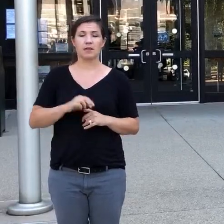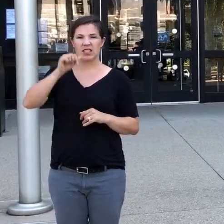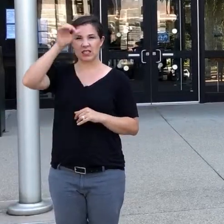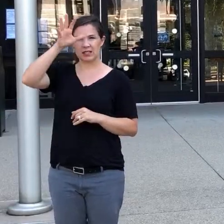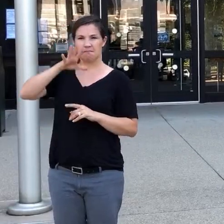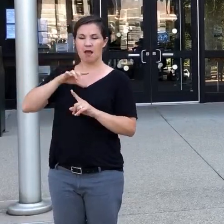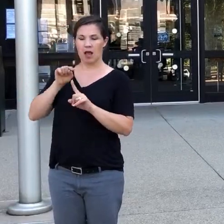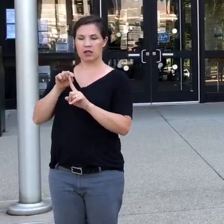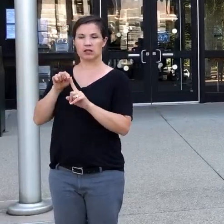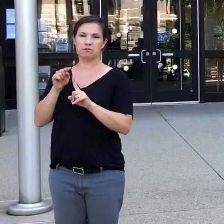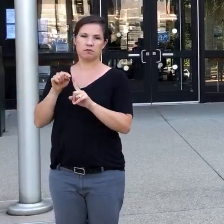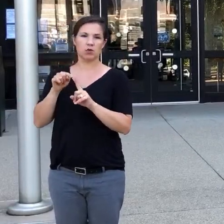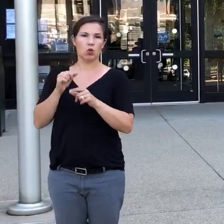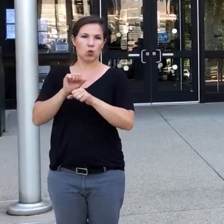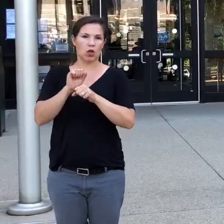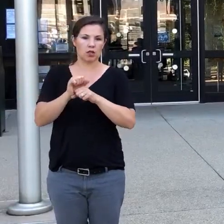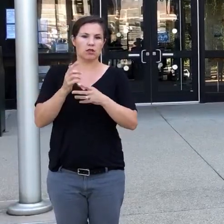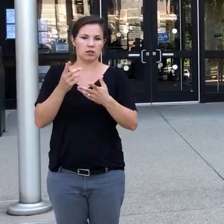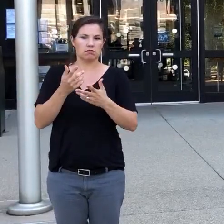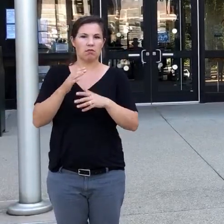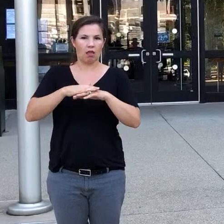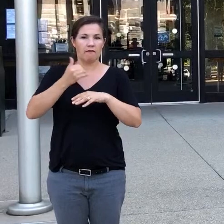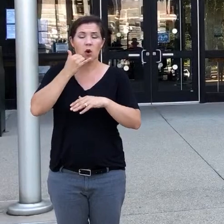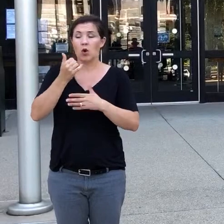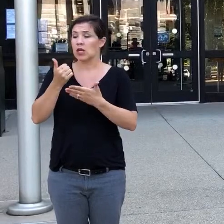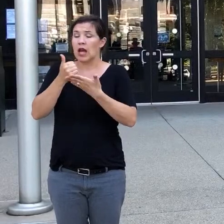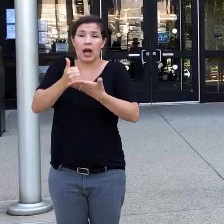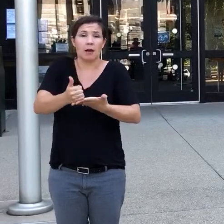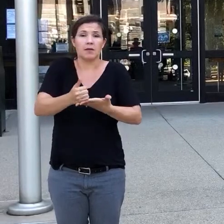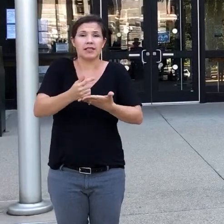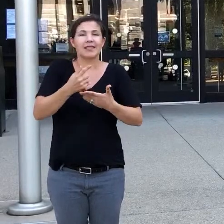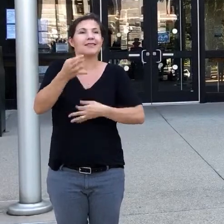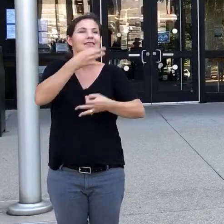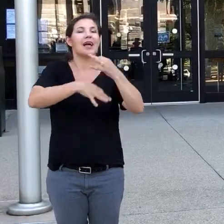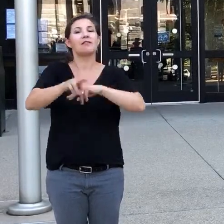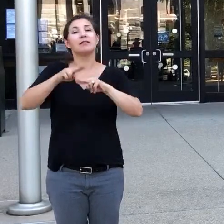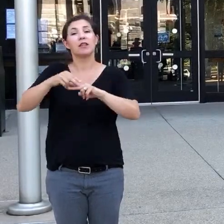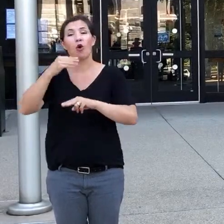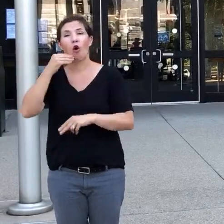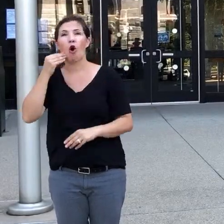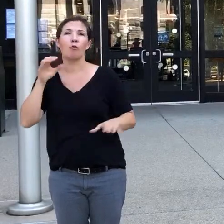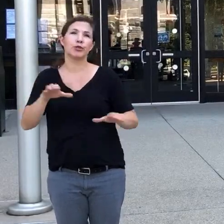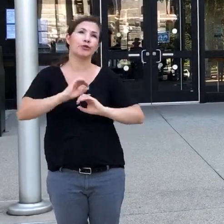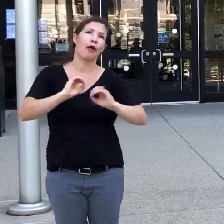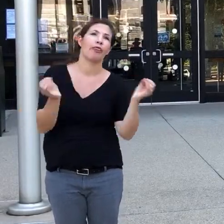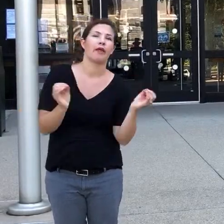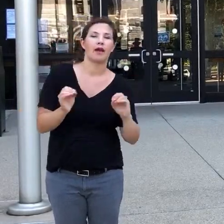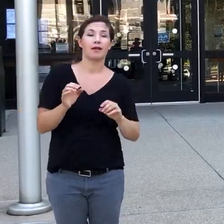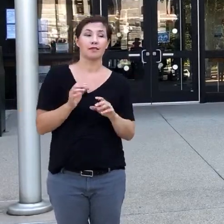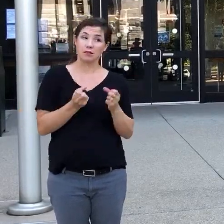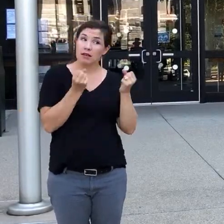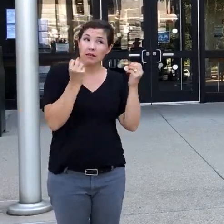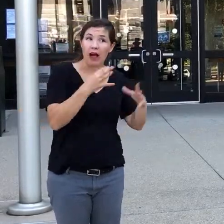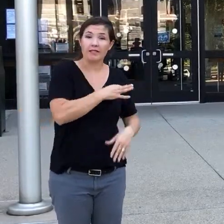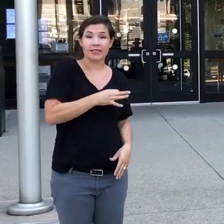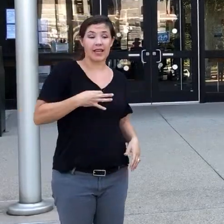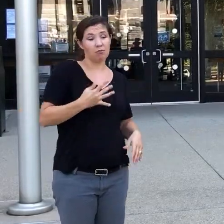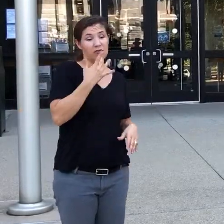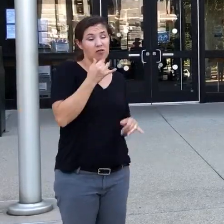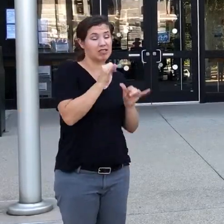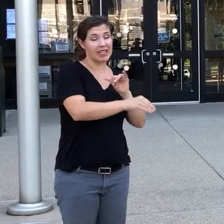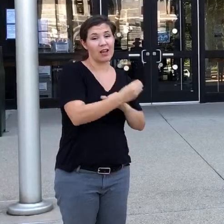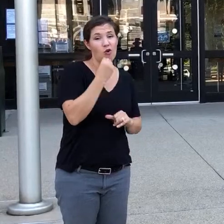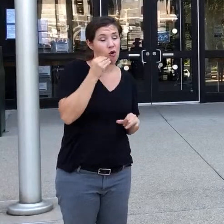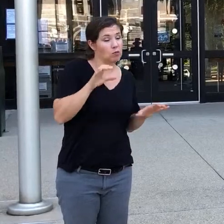offered to assist in any way possible rather than sit home and do nothing like a lot of the staff was. He became a